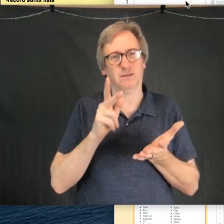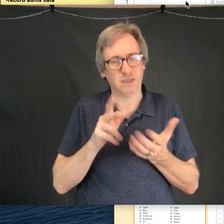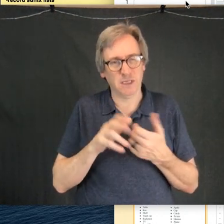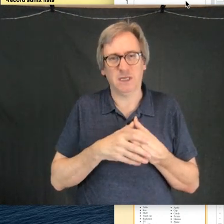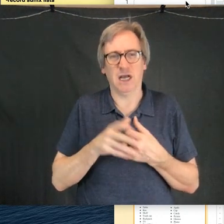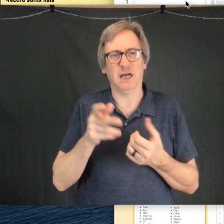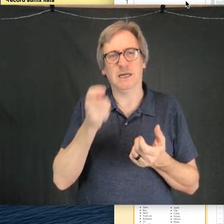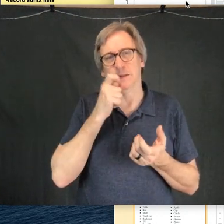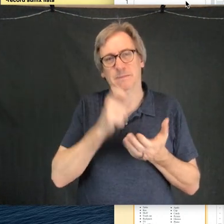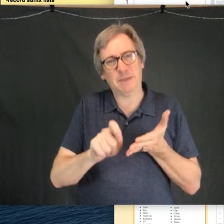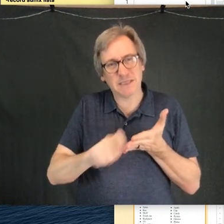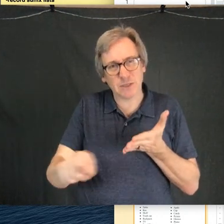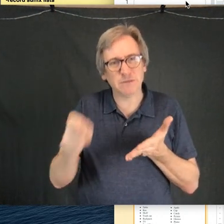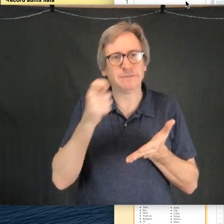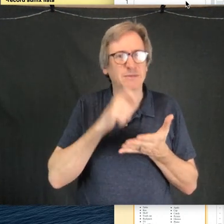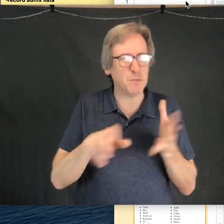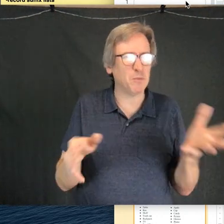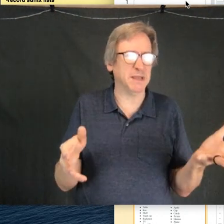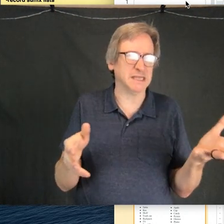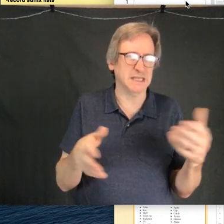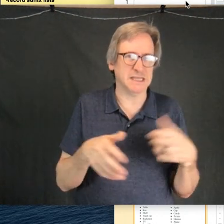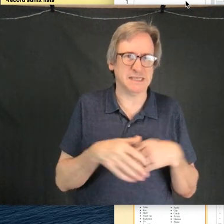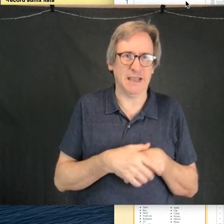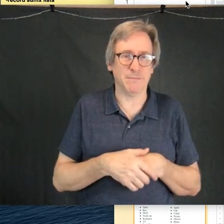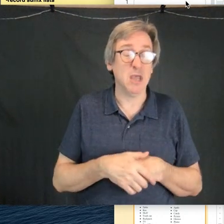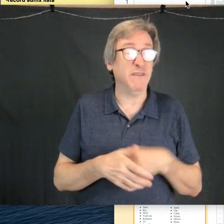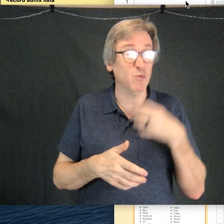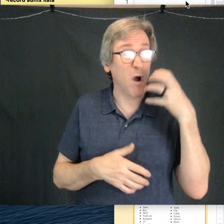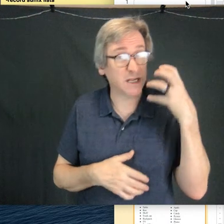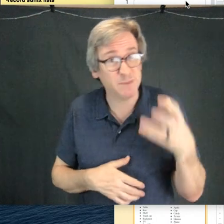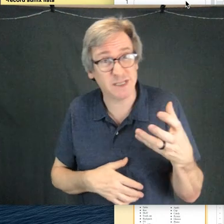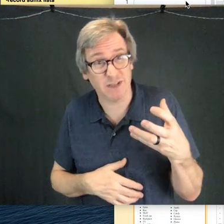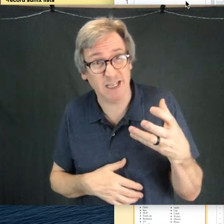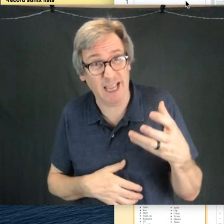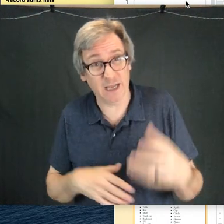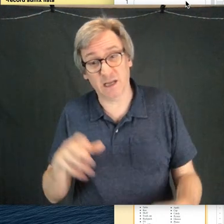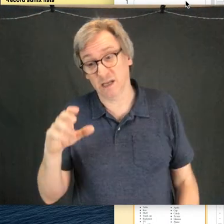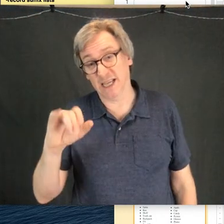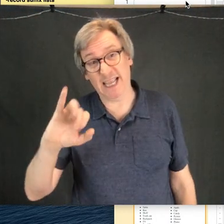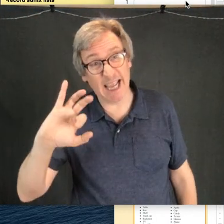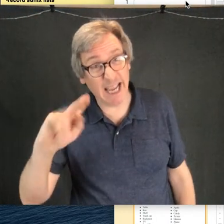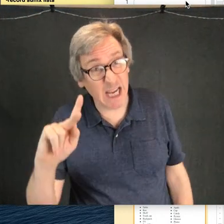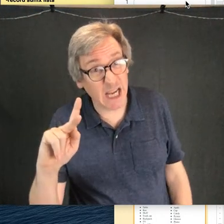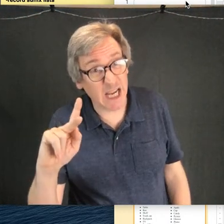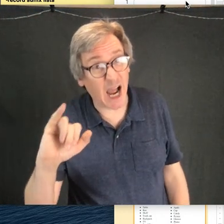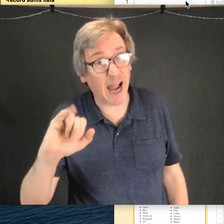pencil. Pencil. They're both basically the same. If you want specifically ink,